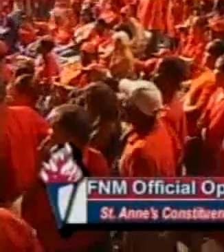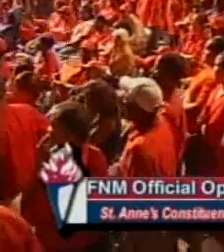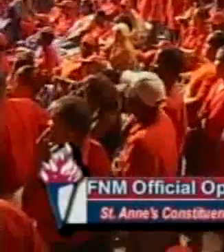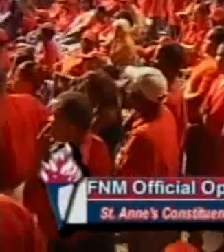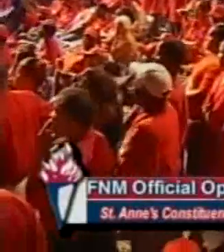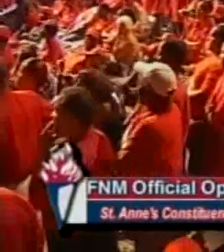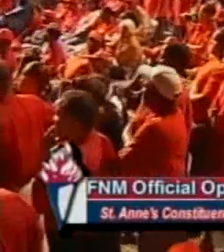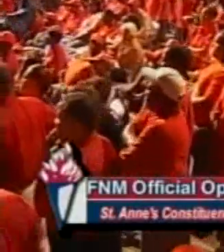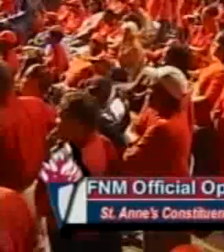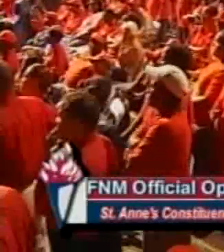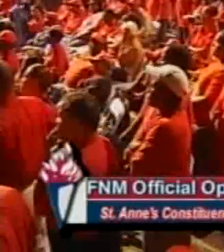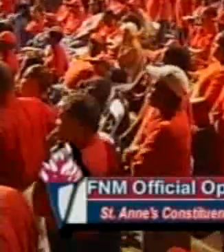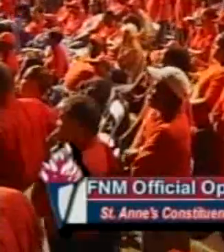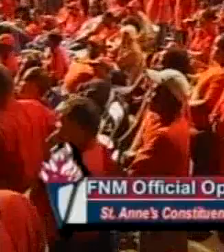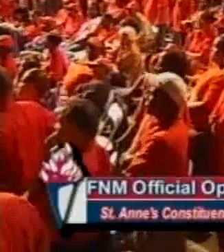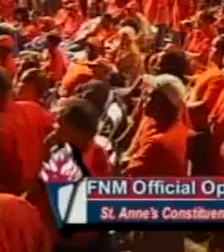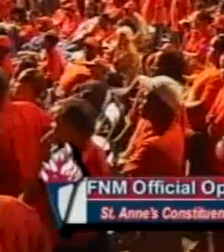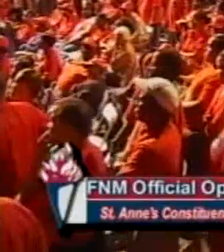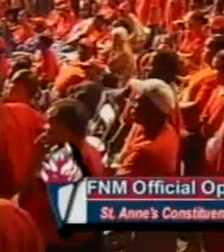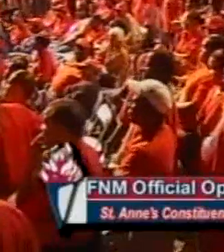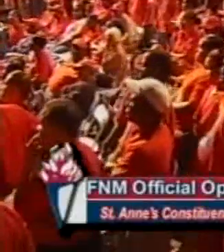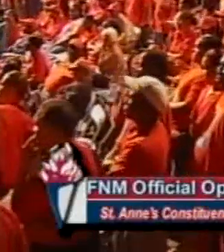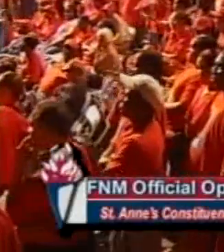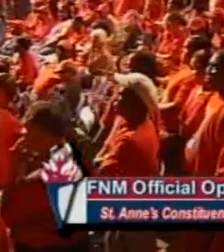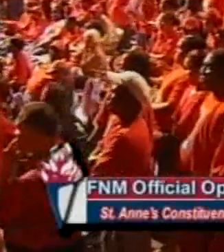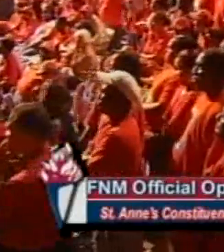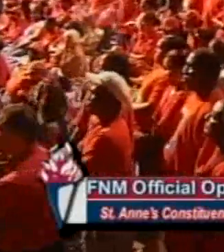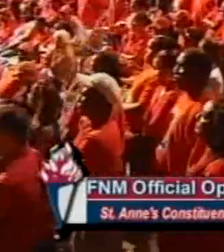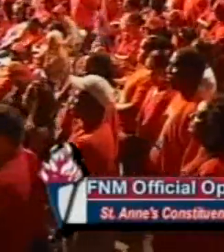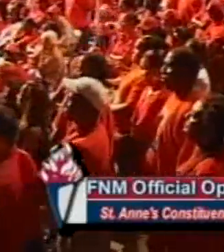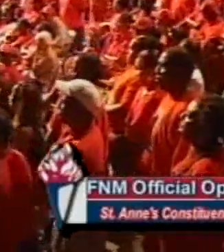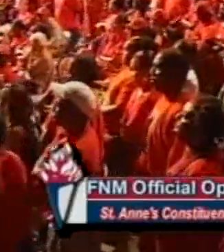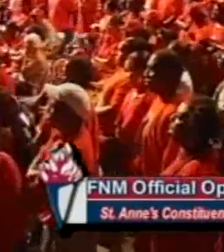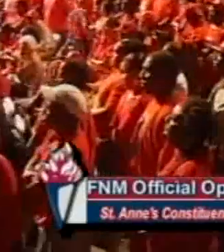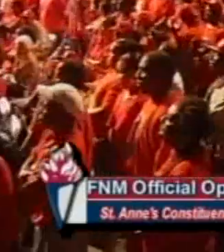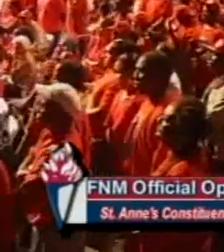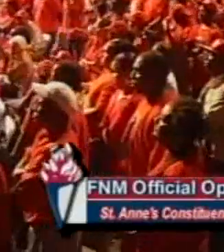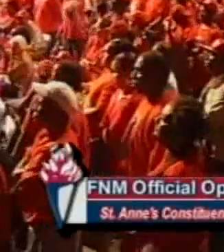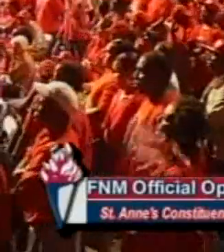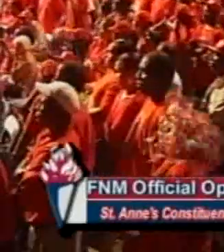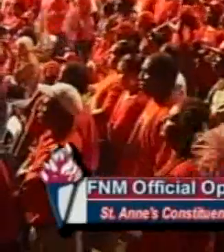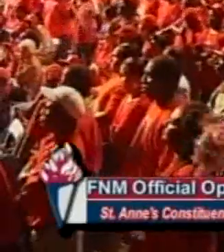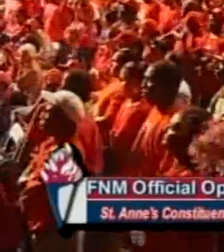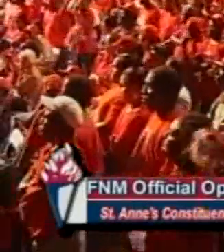Now, come Easter Monday, color red has come from all over Nassau.